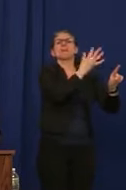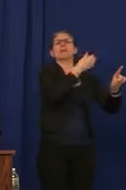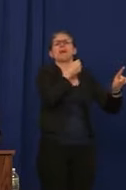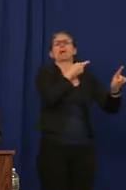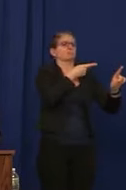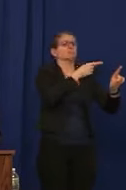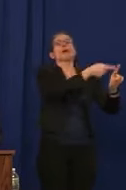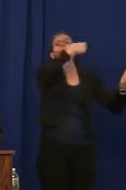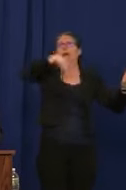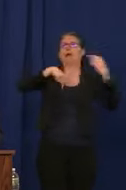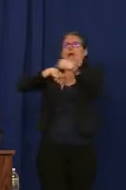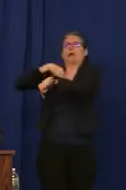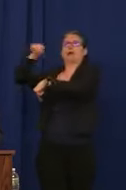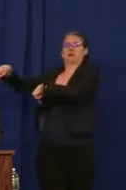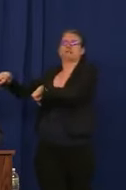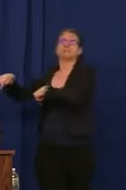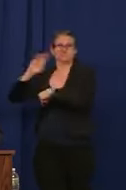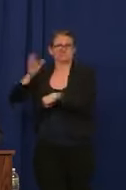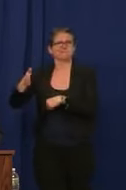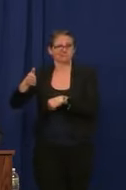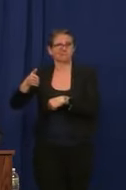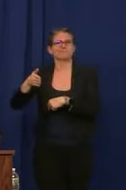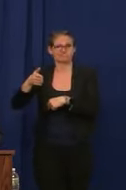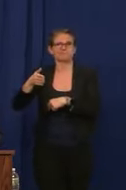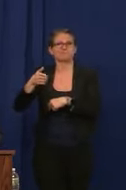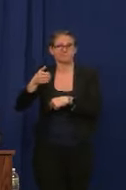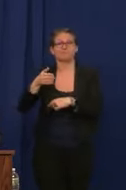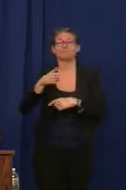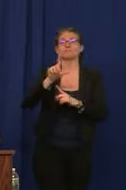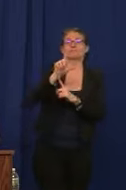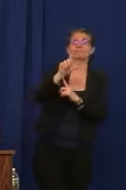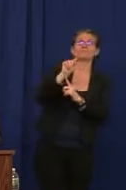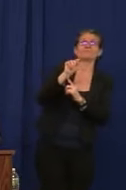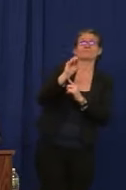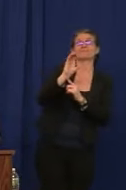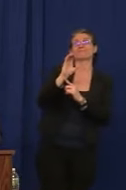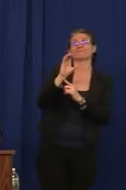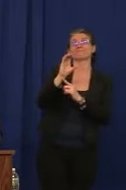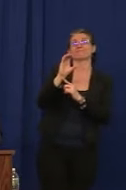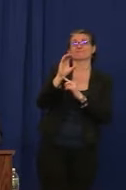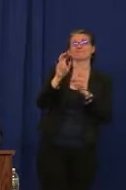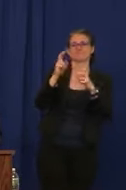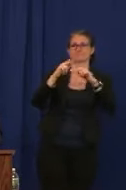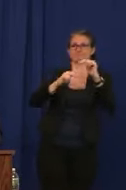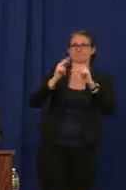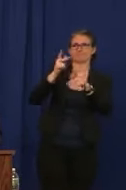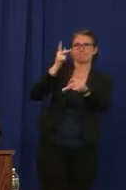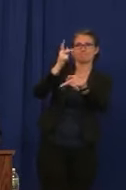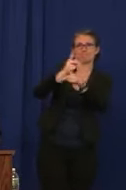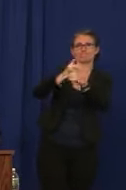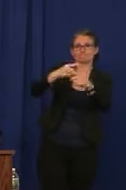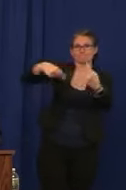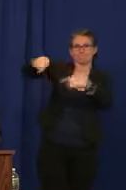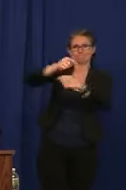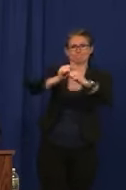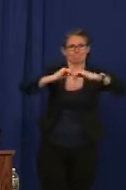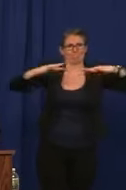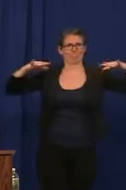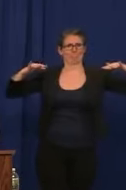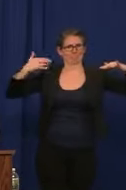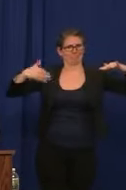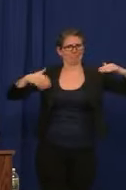are located in counties where there is already community transmission. It becomes increasingly difficult to